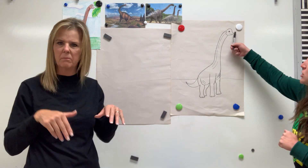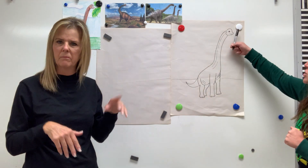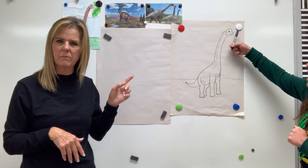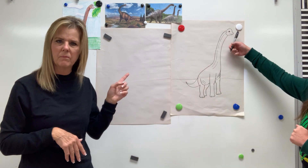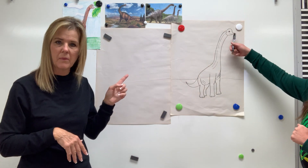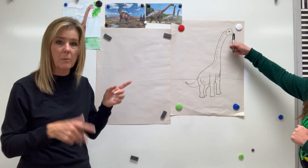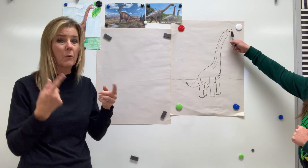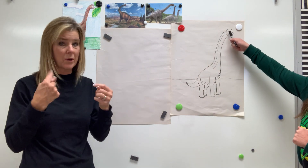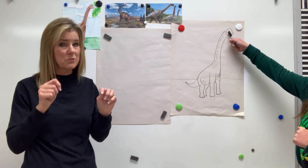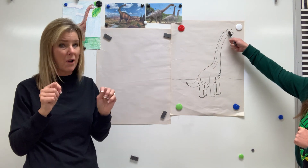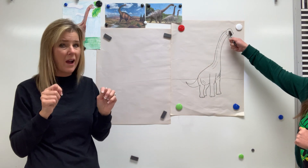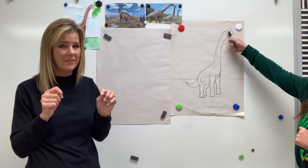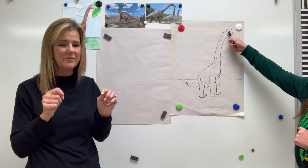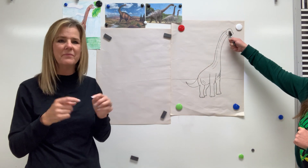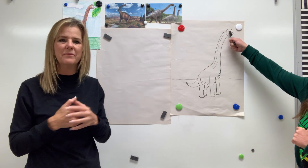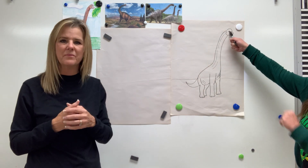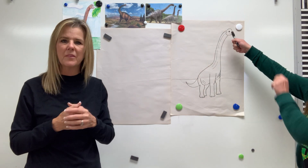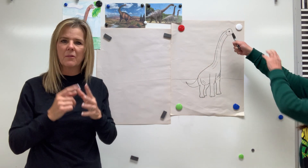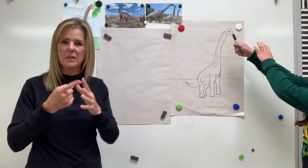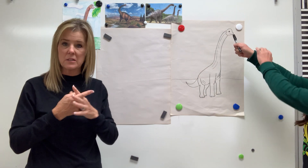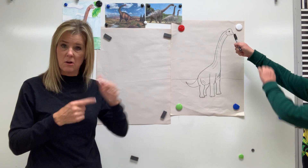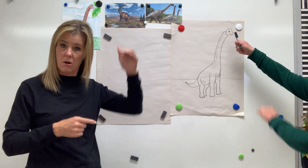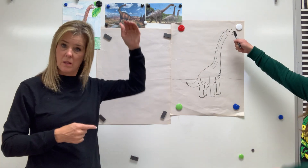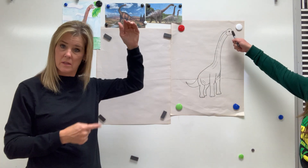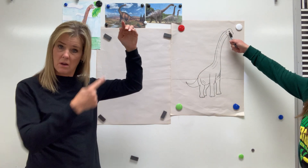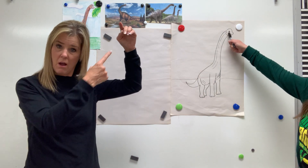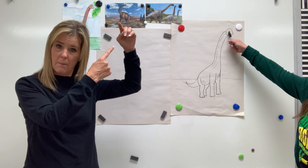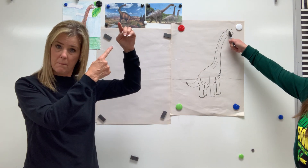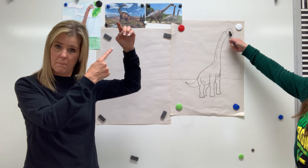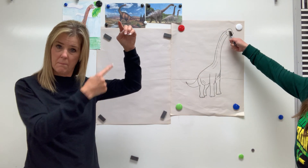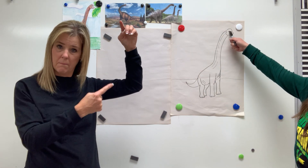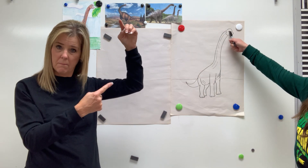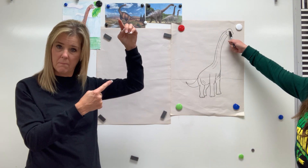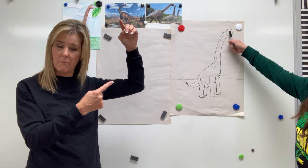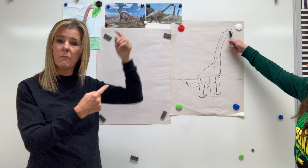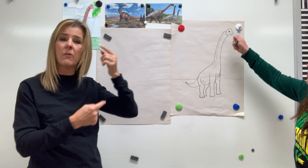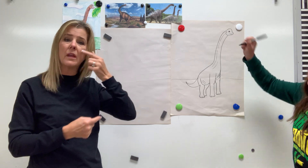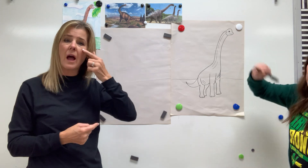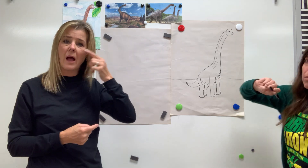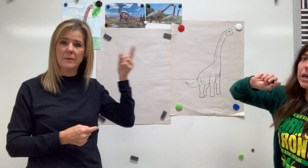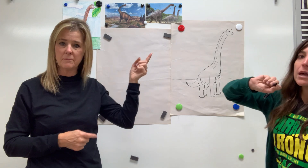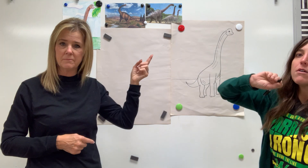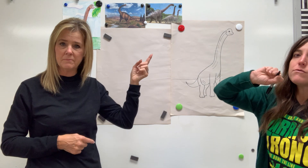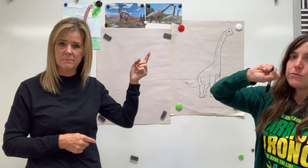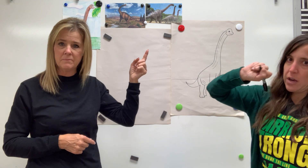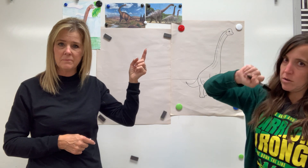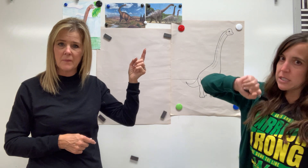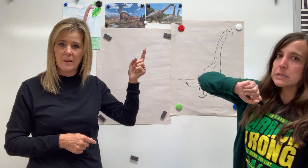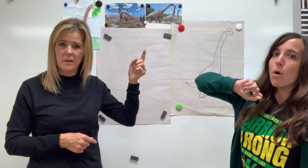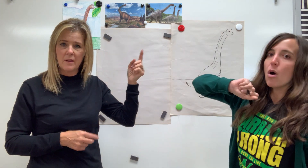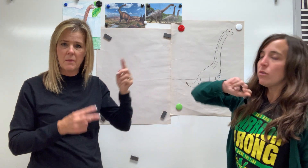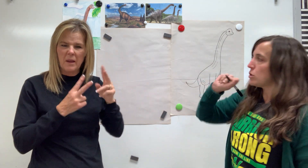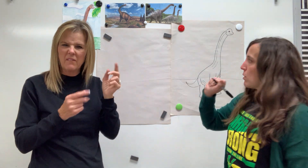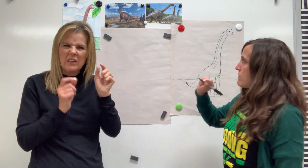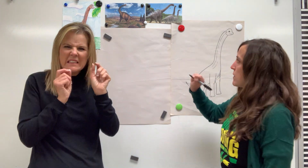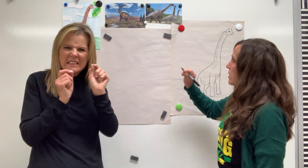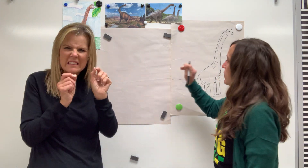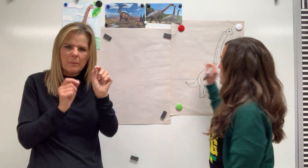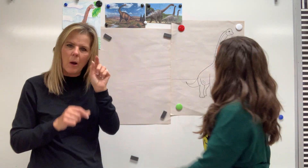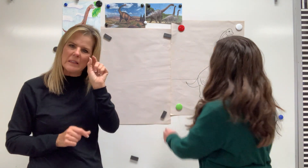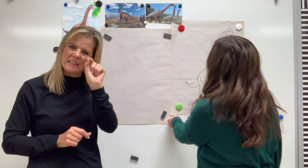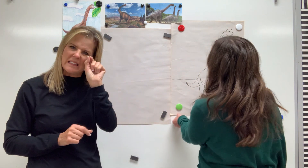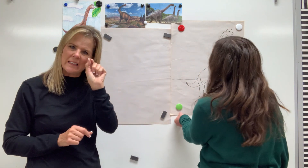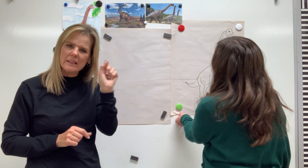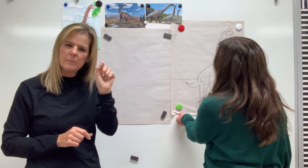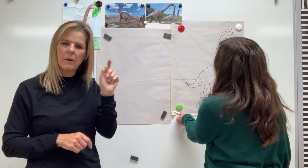are gonna try. We're gonna start at the top for our Brachiosaurus's eye, and we're gonna make it very small. You want very,